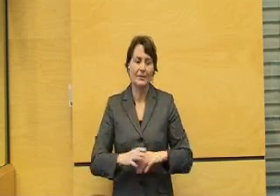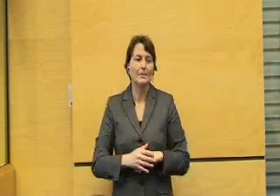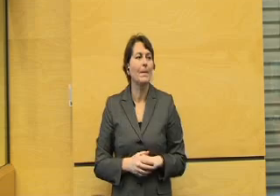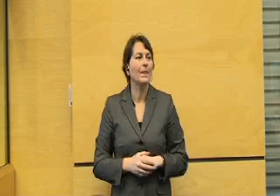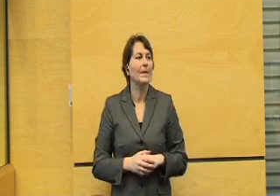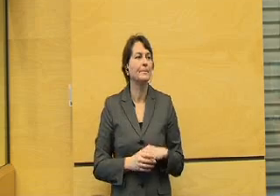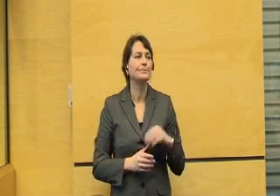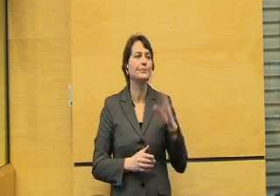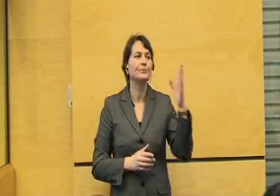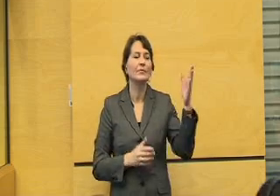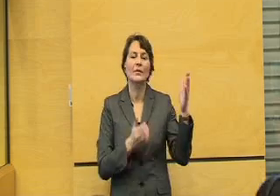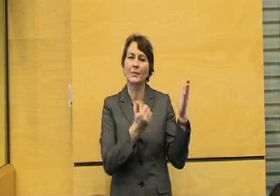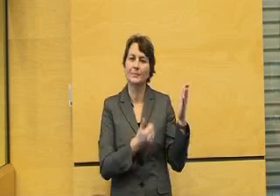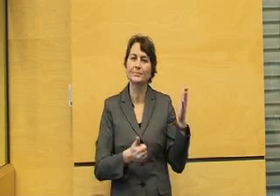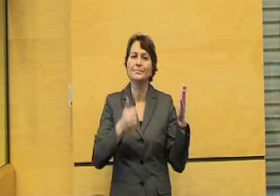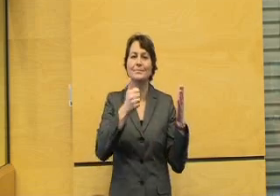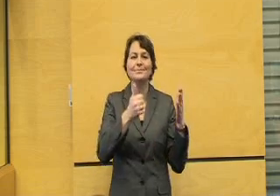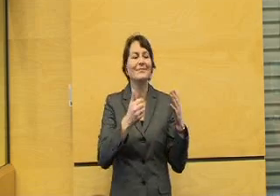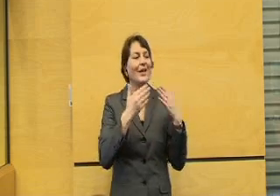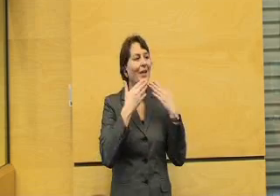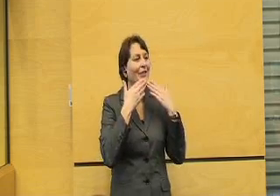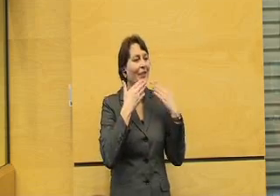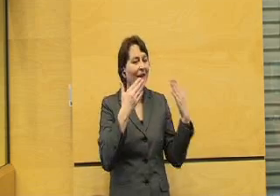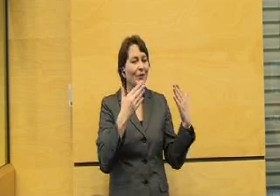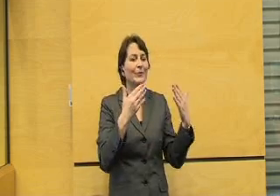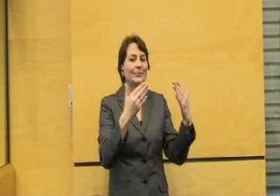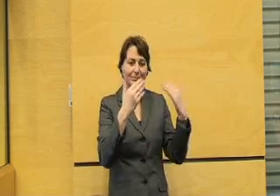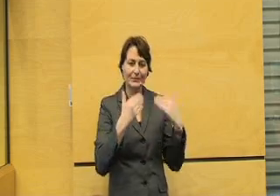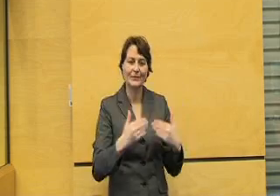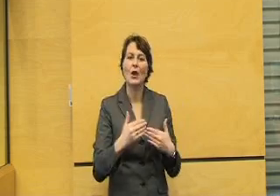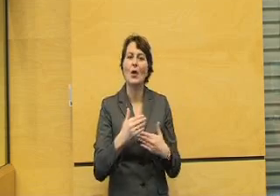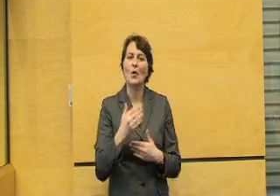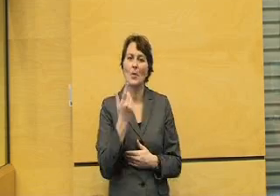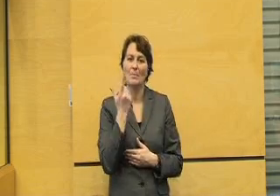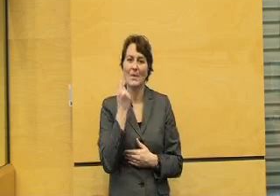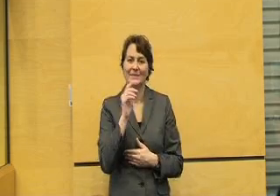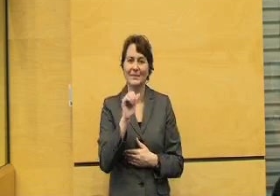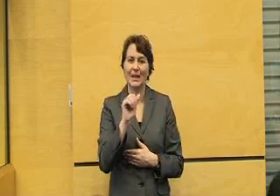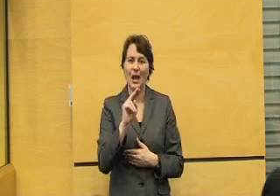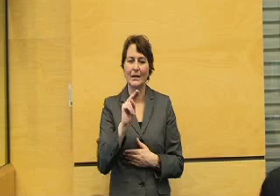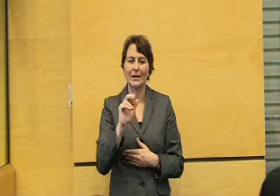Gracias. Thank you. Ms. Ana Palacios, you have the floor.